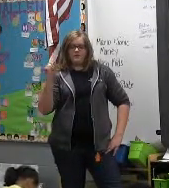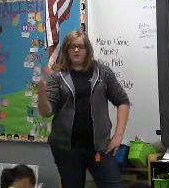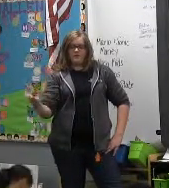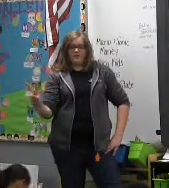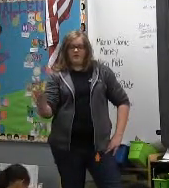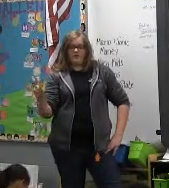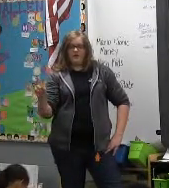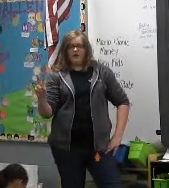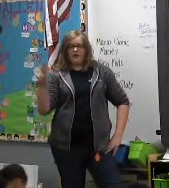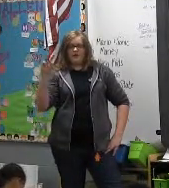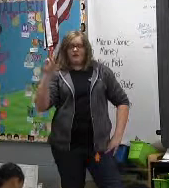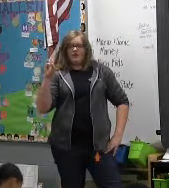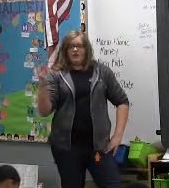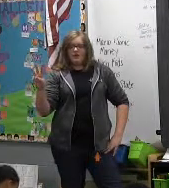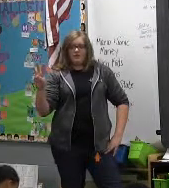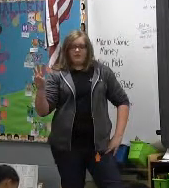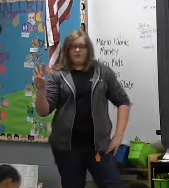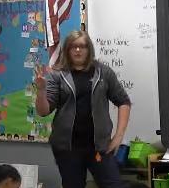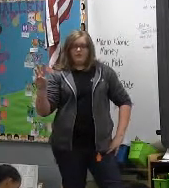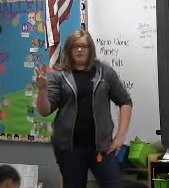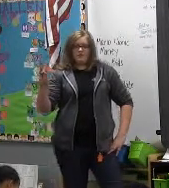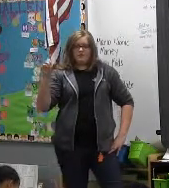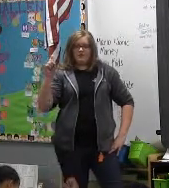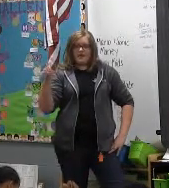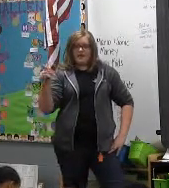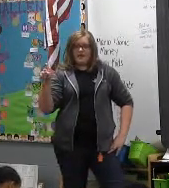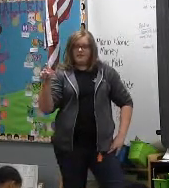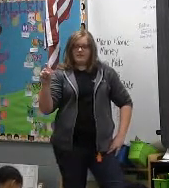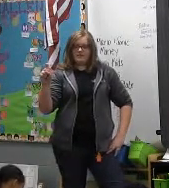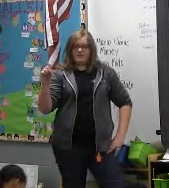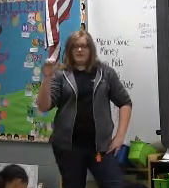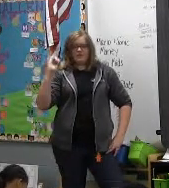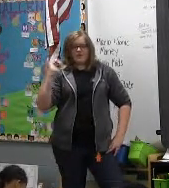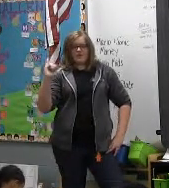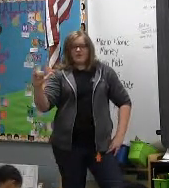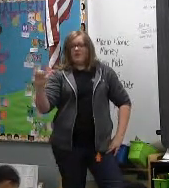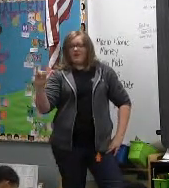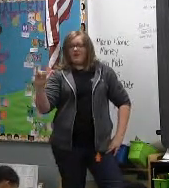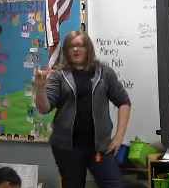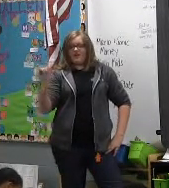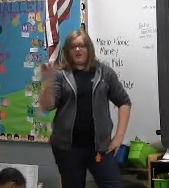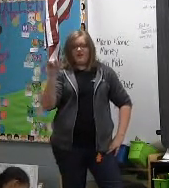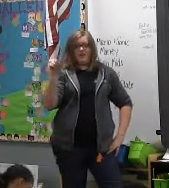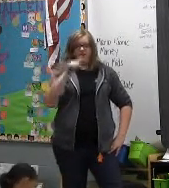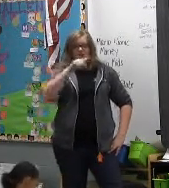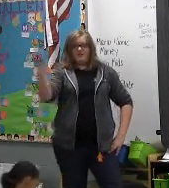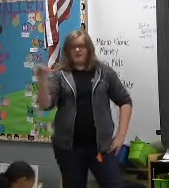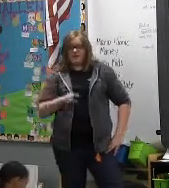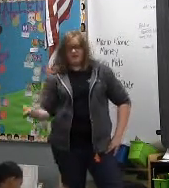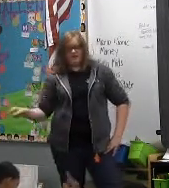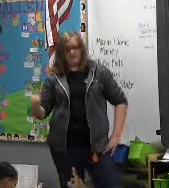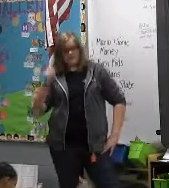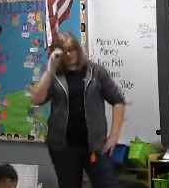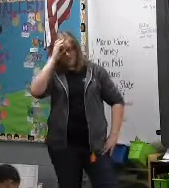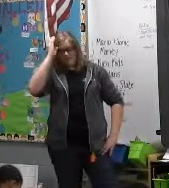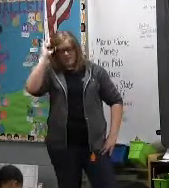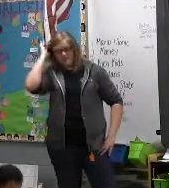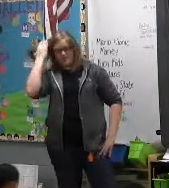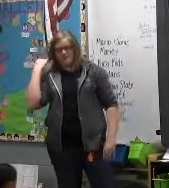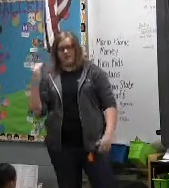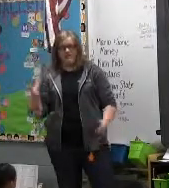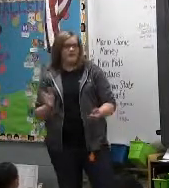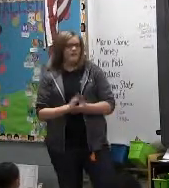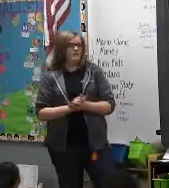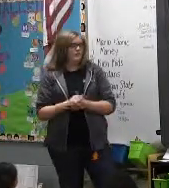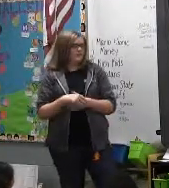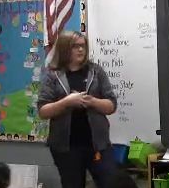U, V, W, X, Y, and Z. Good job, you